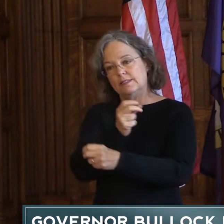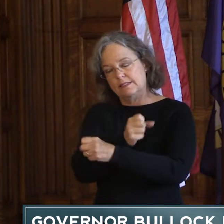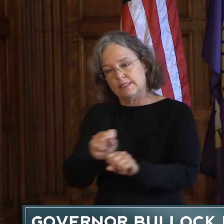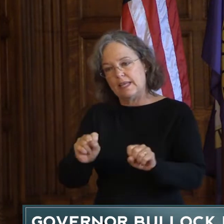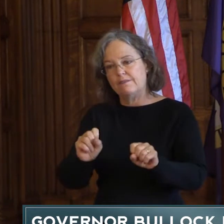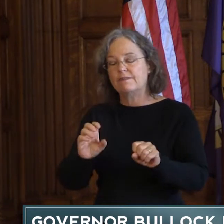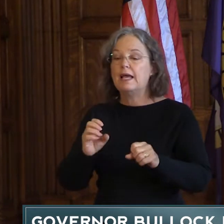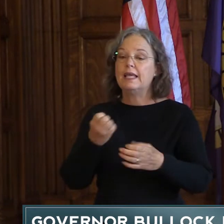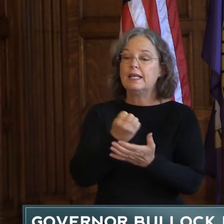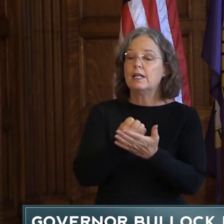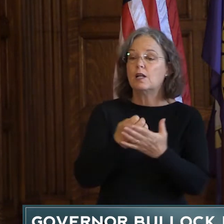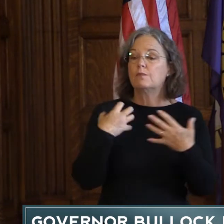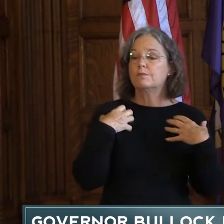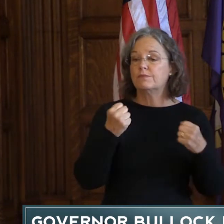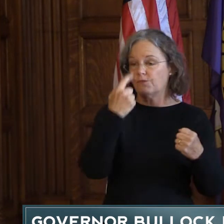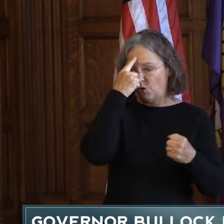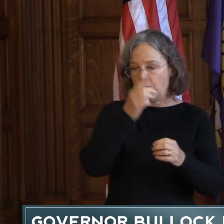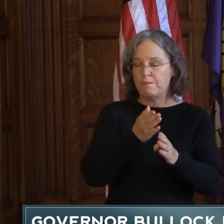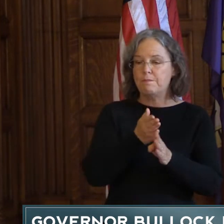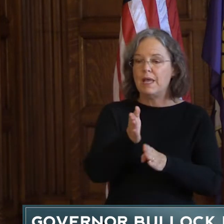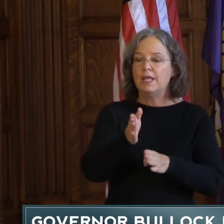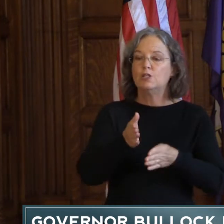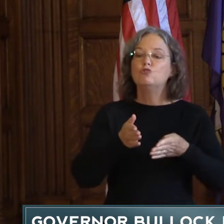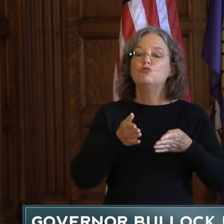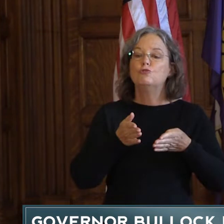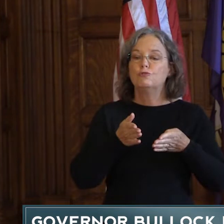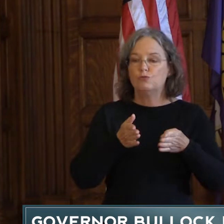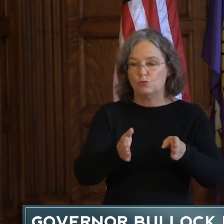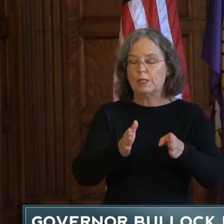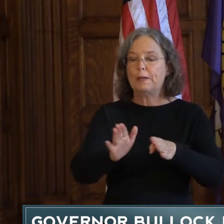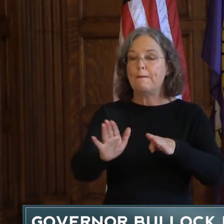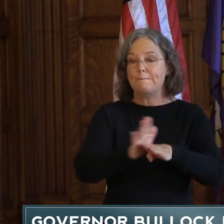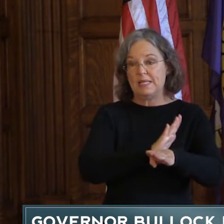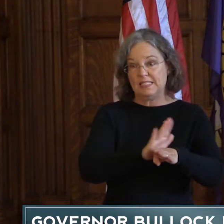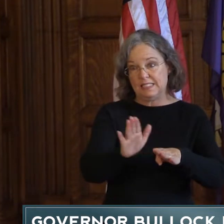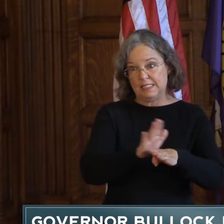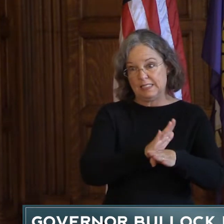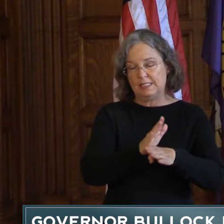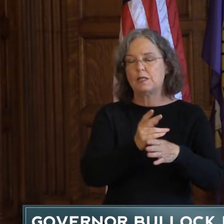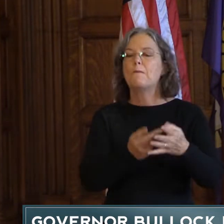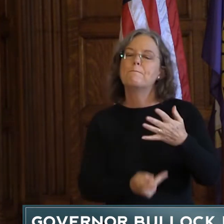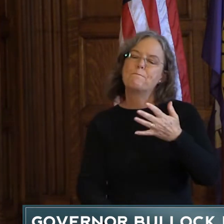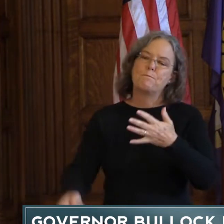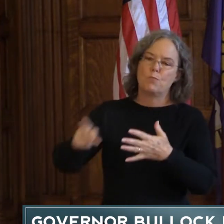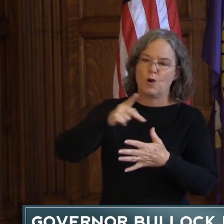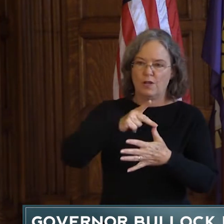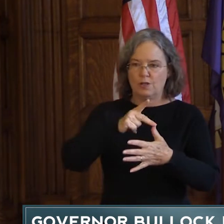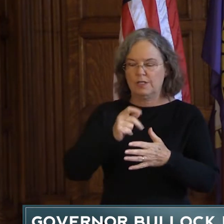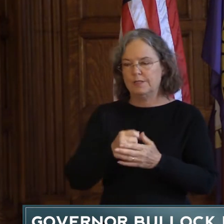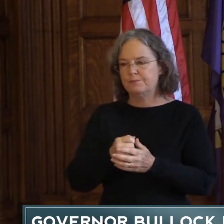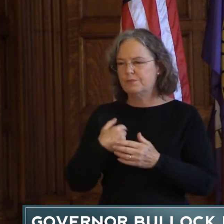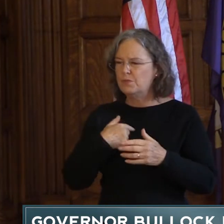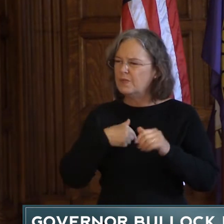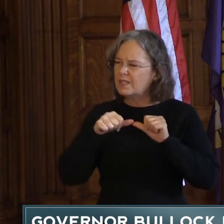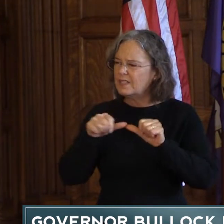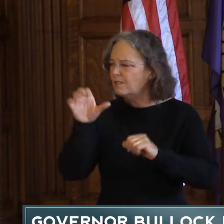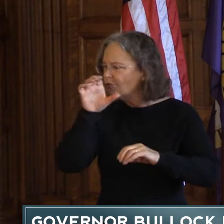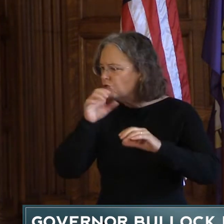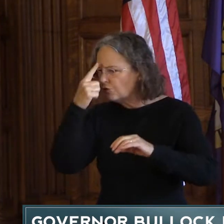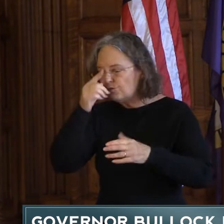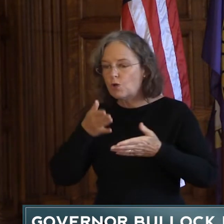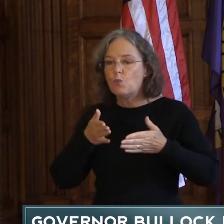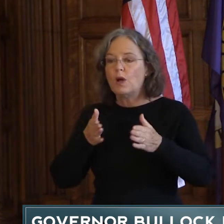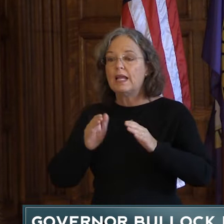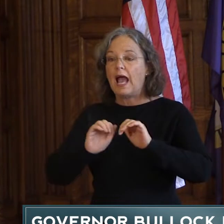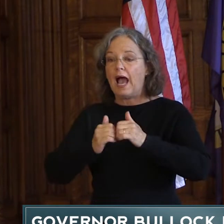Street businesses is certainly another of our top priorities. We're continuing to look for ways that the state